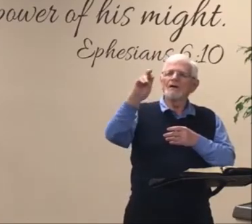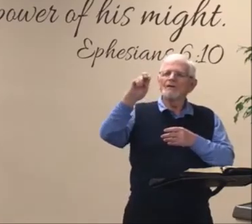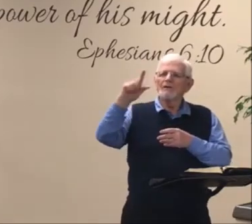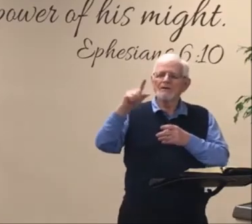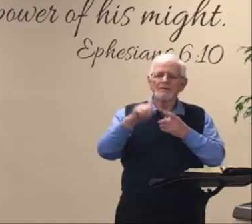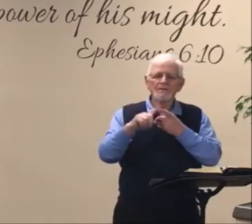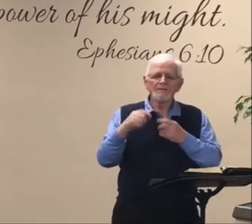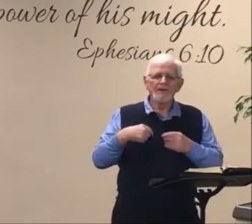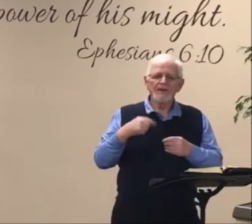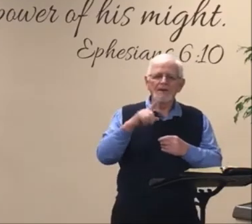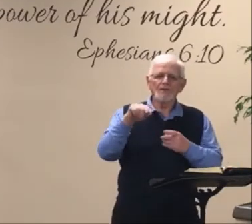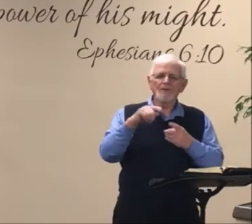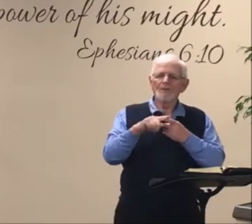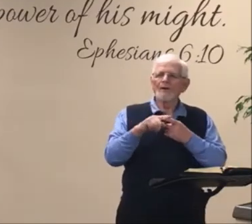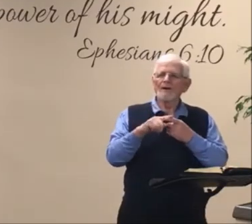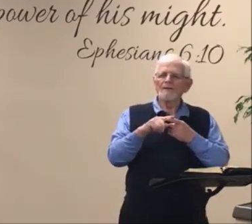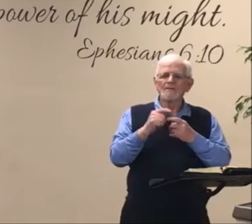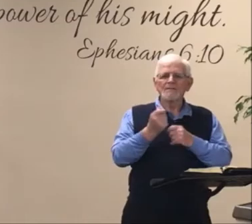happened.